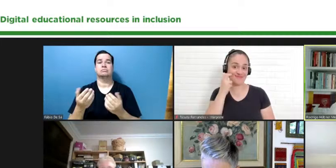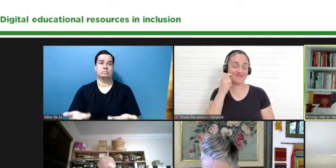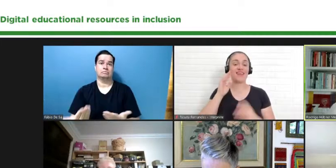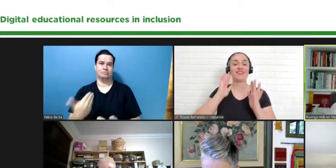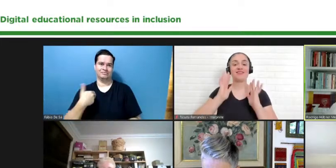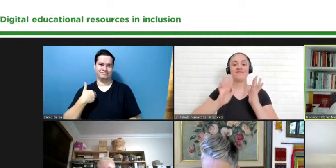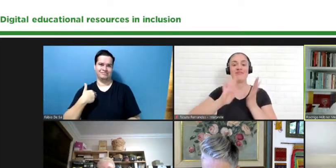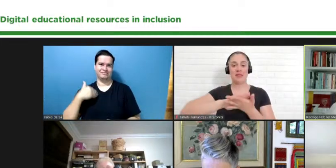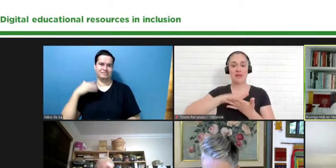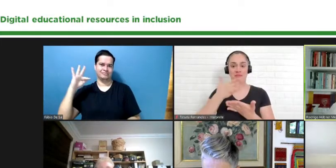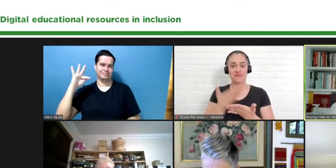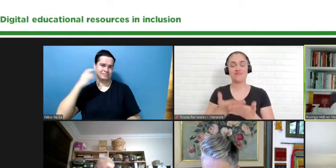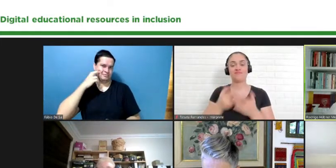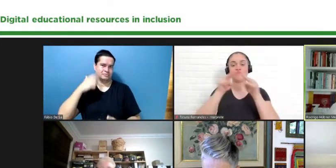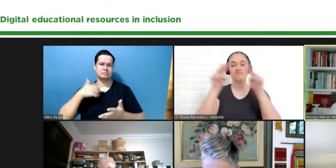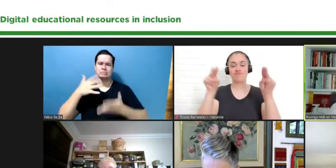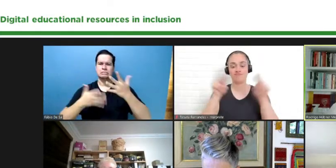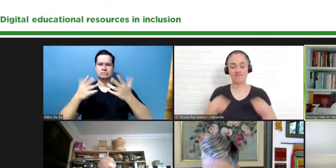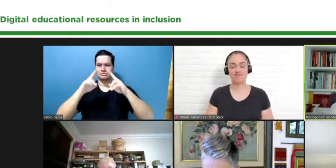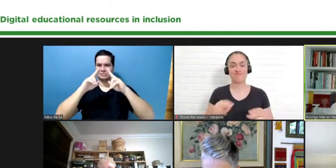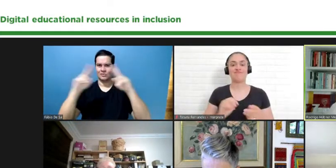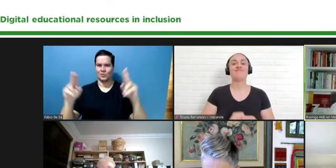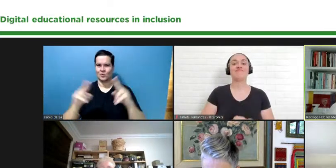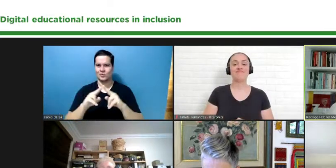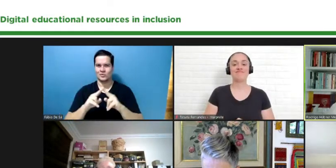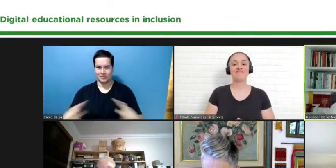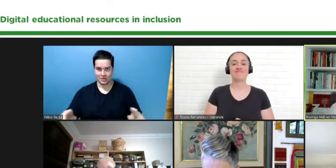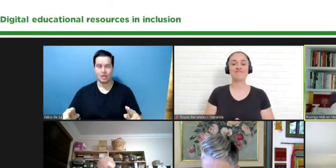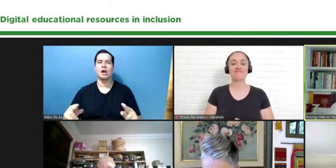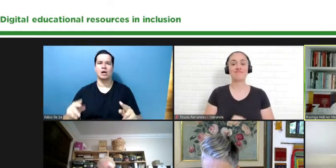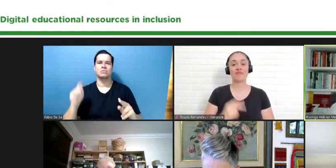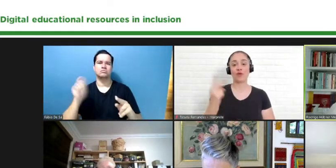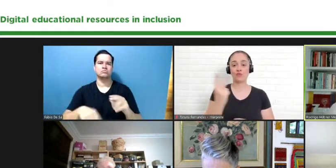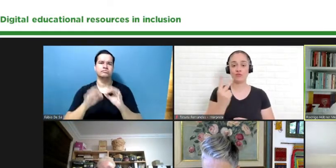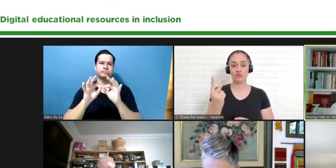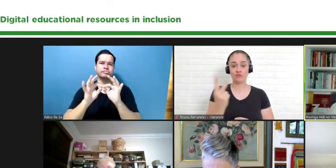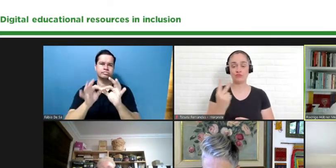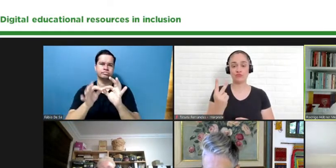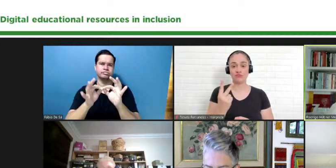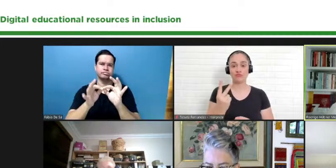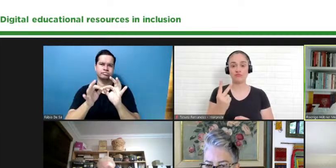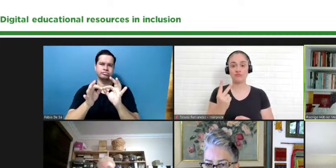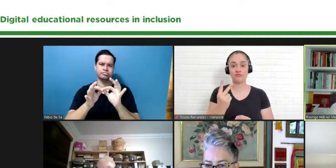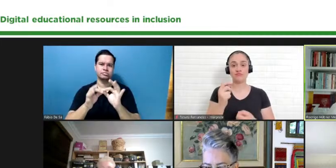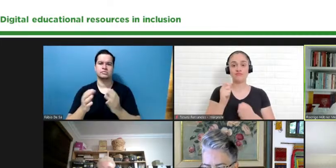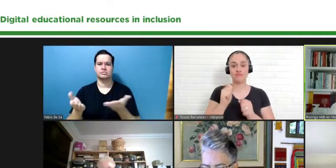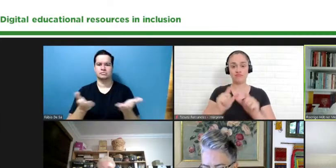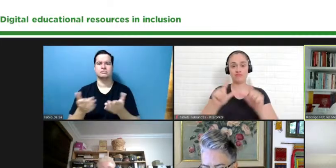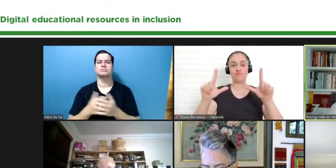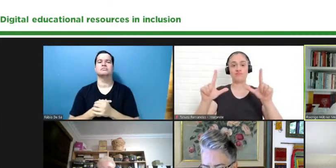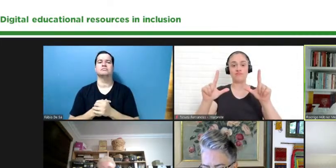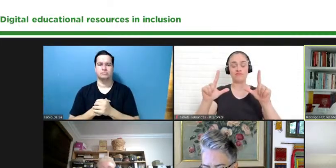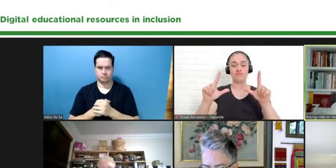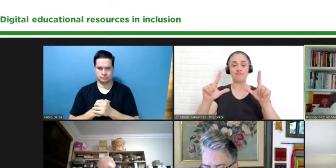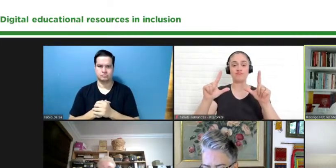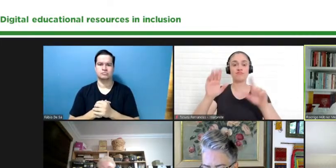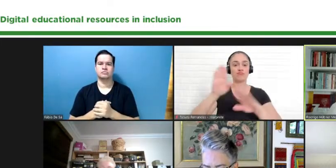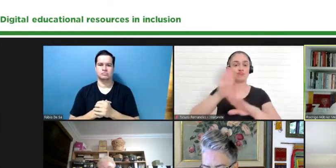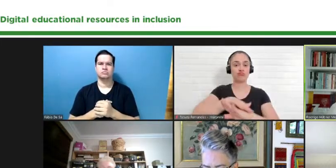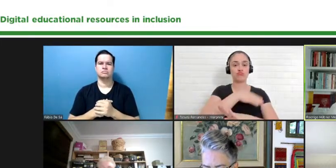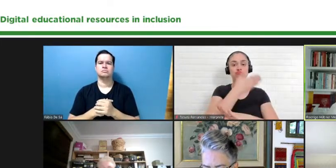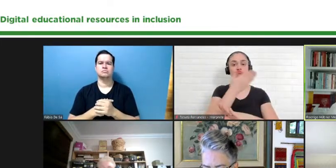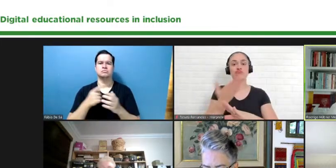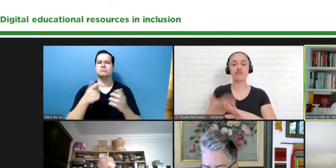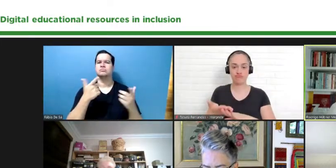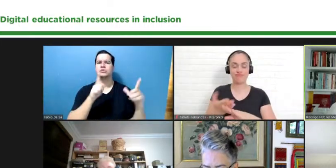interpreting International Sign Language. Both will be on your screen at all times.